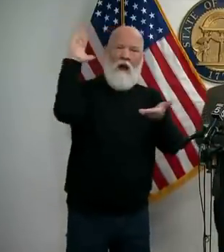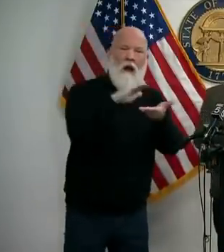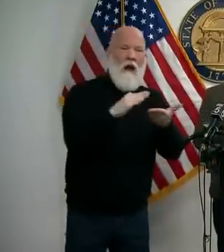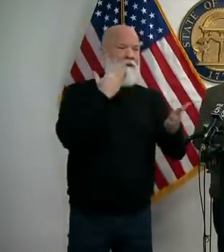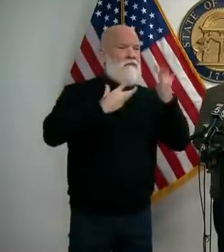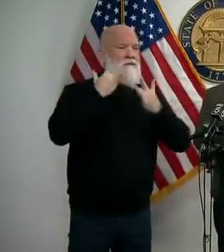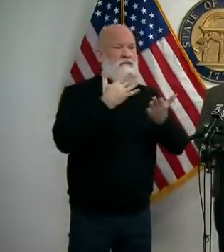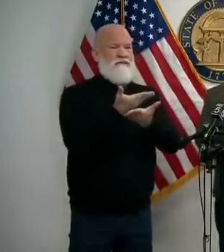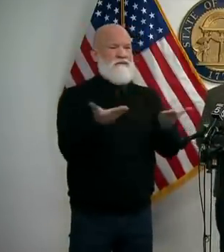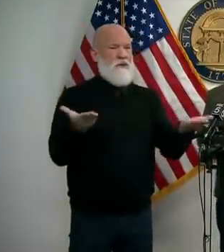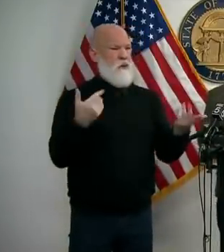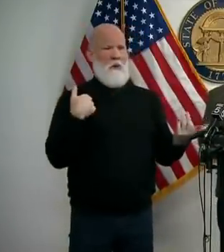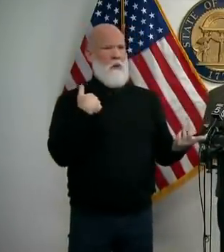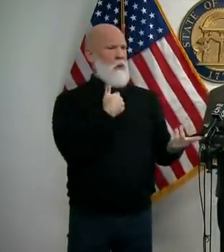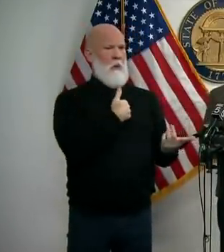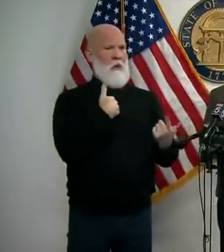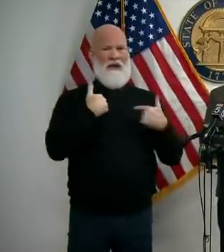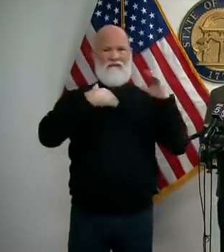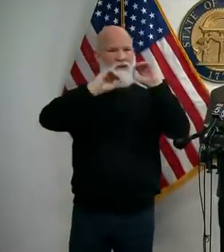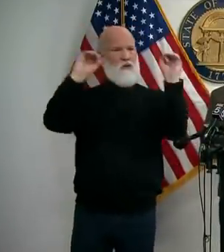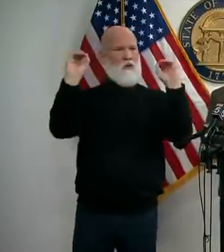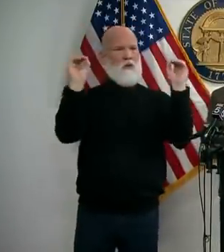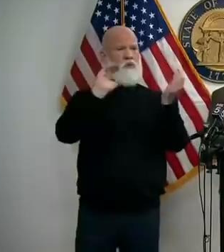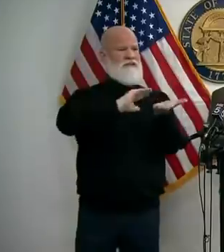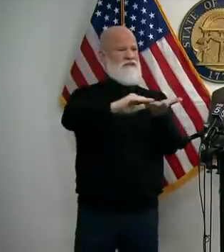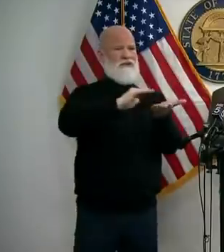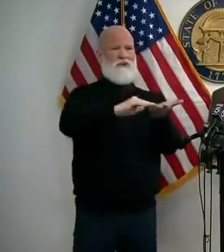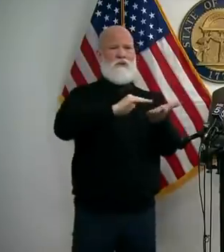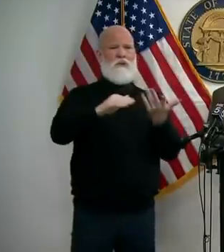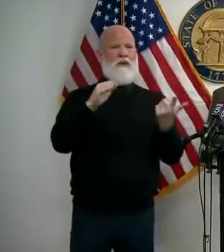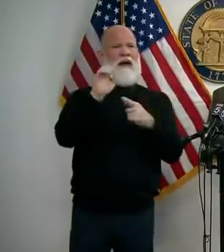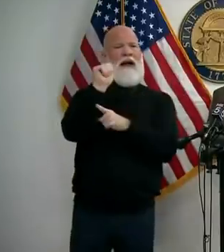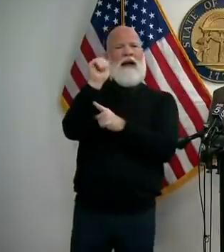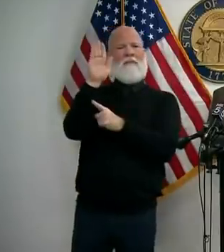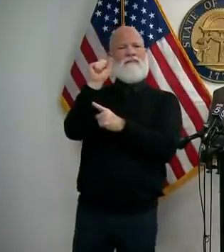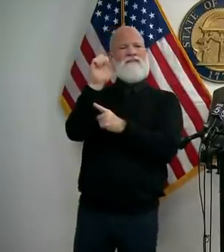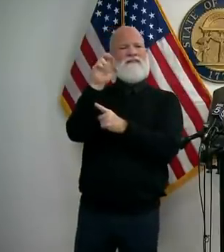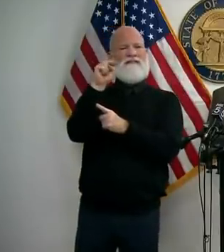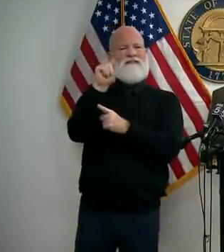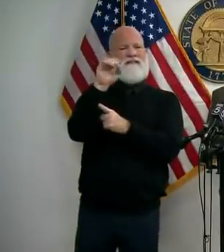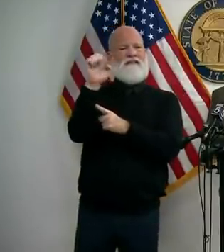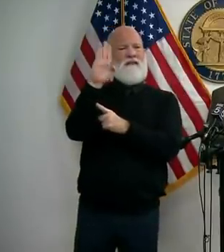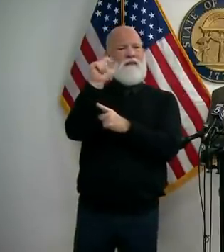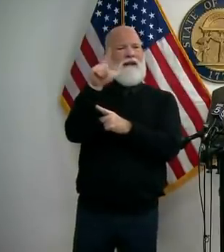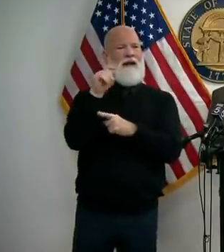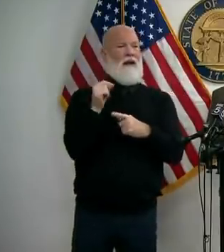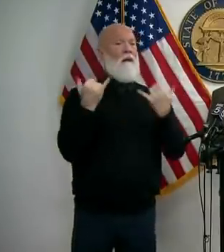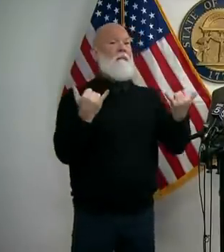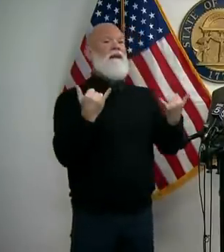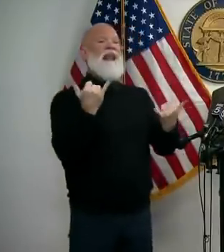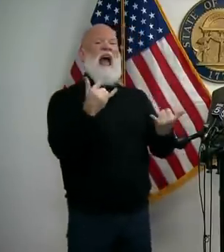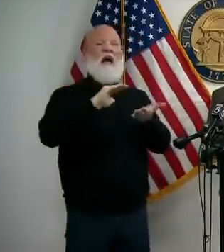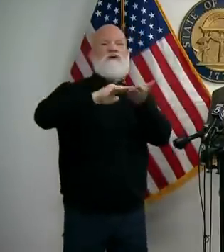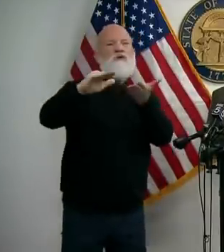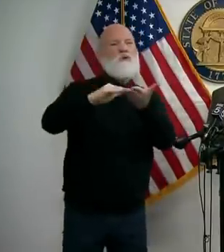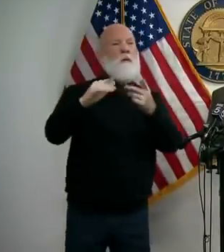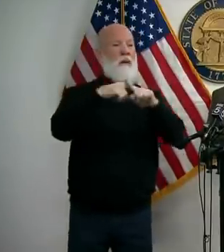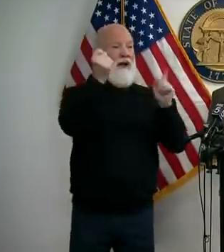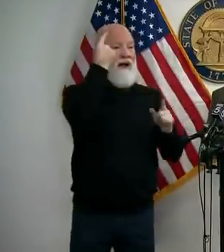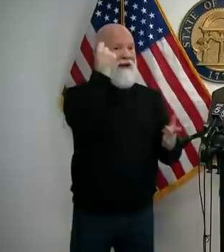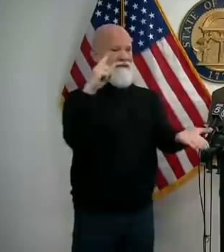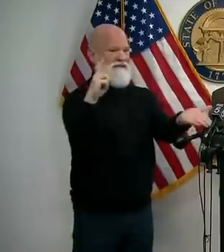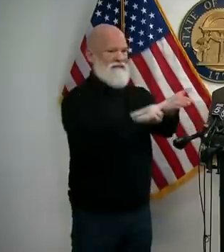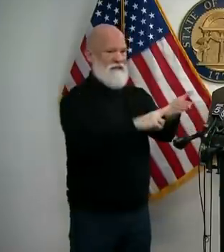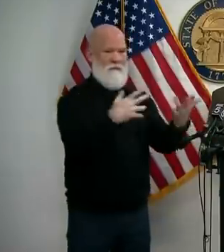excuse absentee. We may see a move by the legislature to move to an excuse-based system and taking away signature match by having a specific